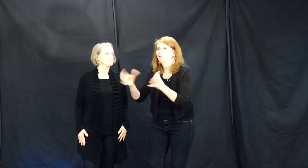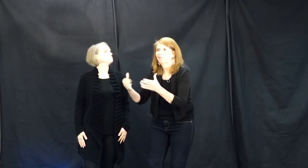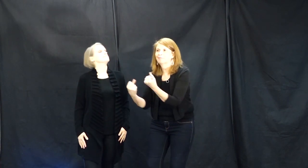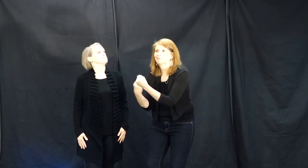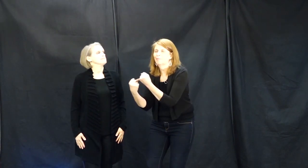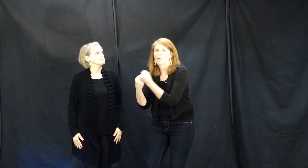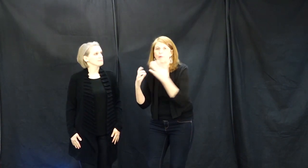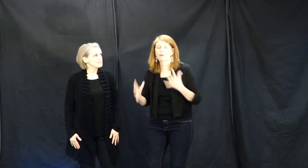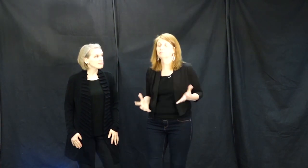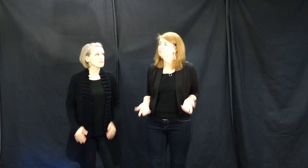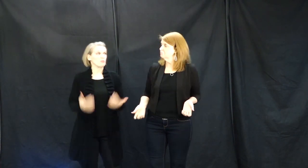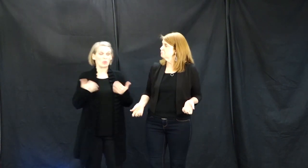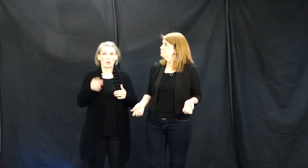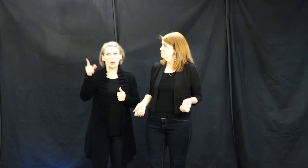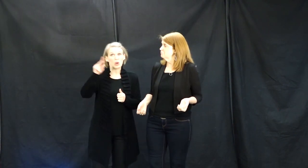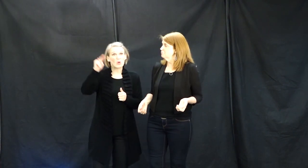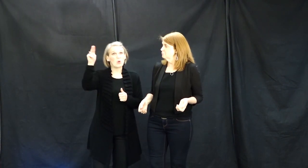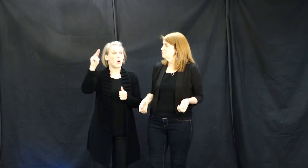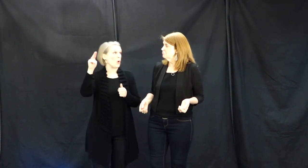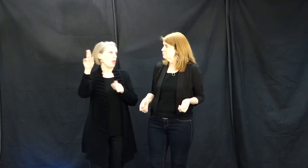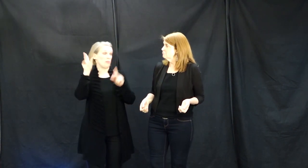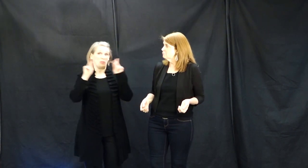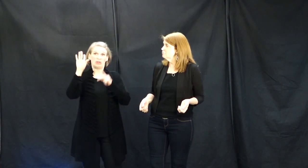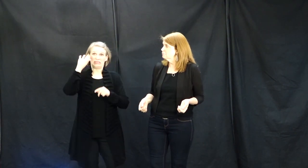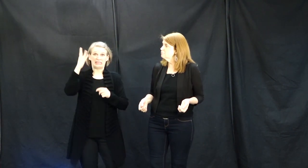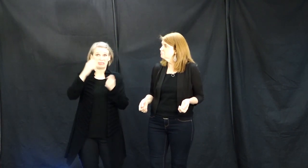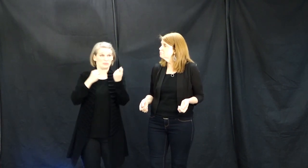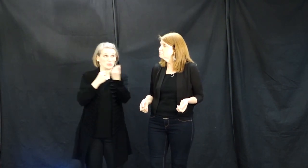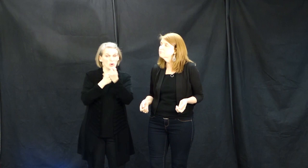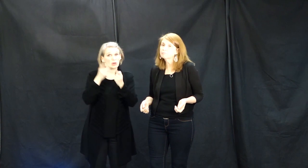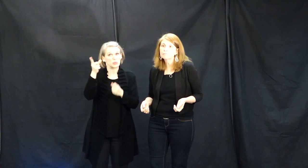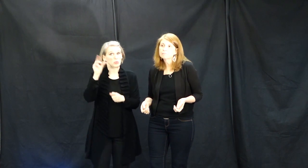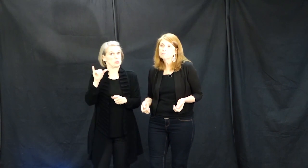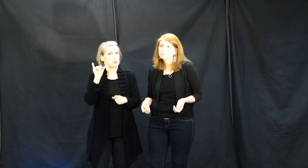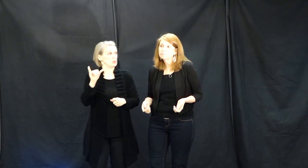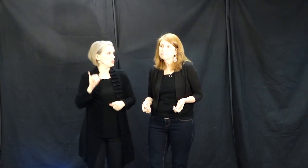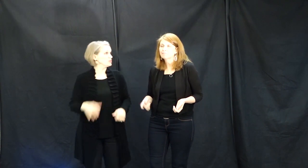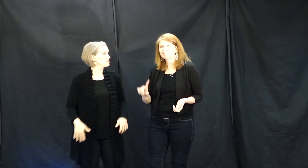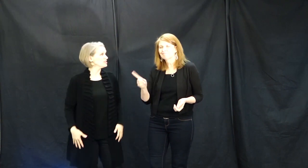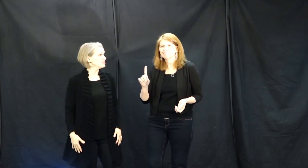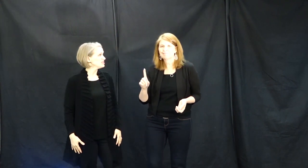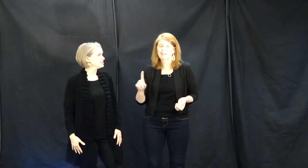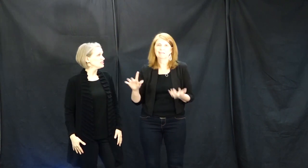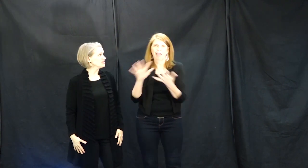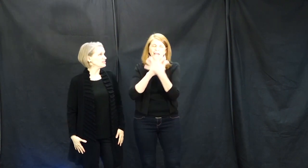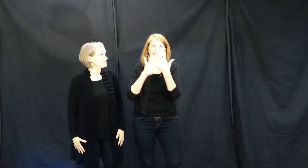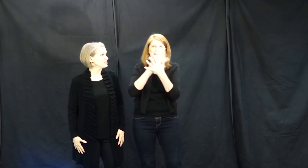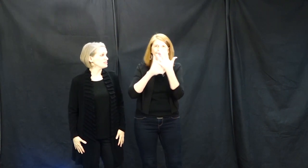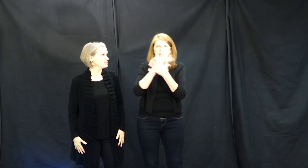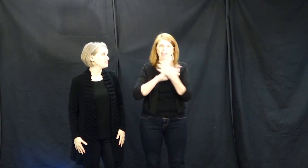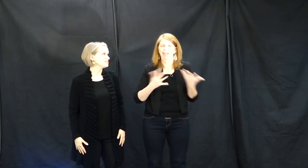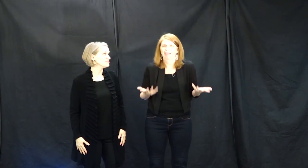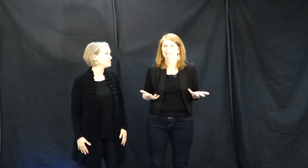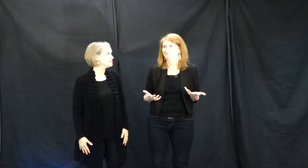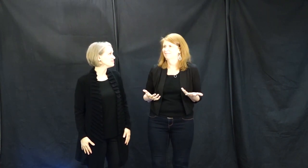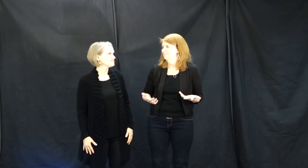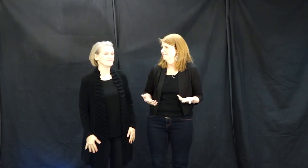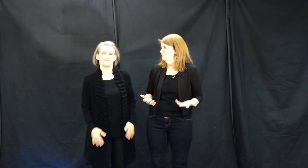very attractive in the North. New Yorkers like his chances. He's not very forthcoming on any particular stances. Ask him a question